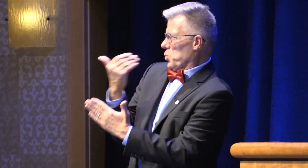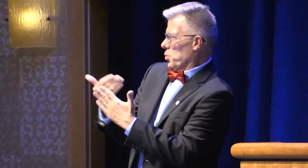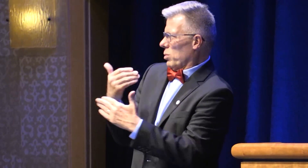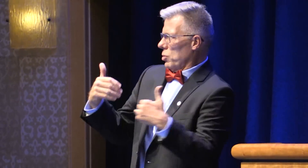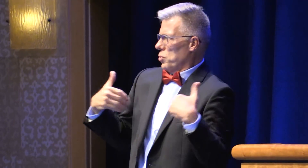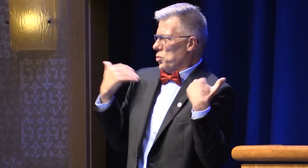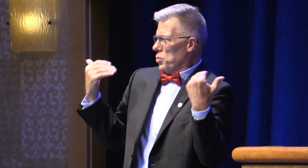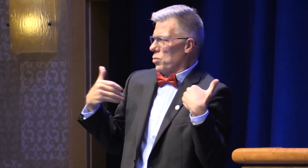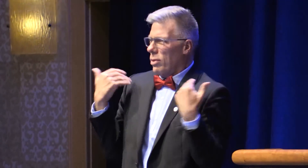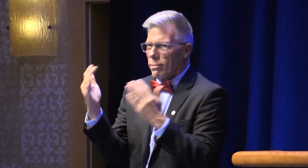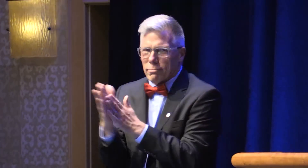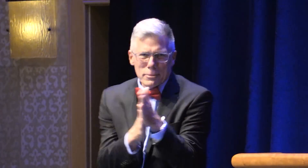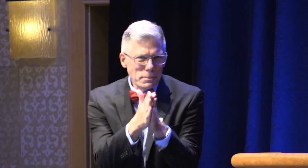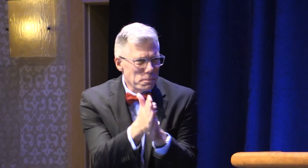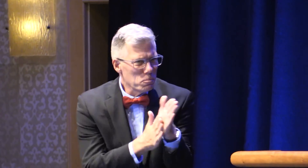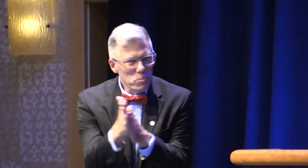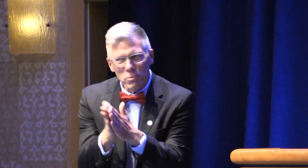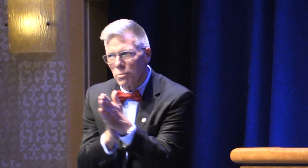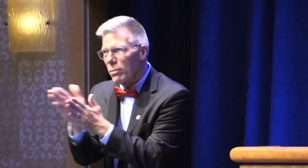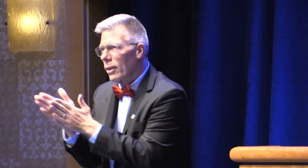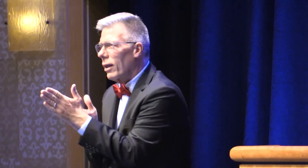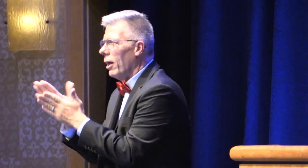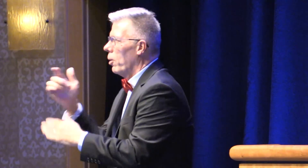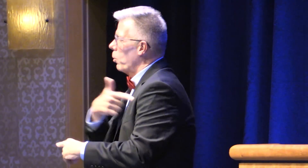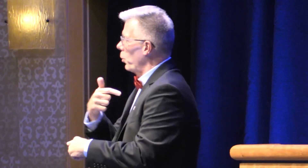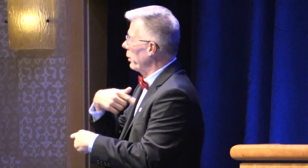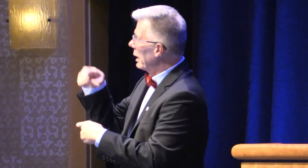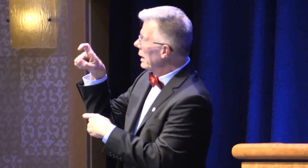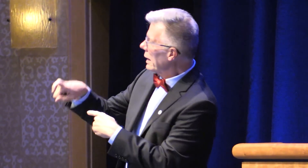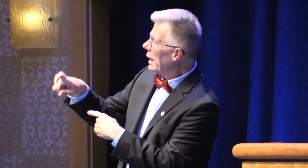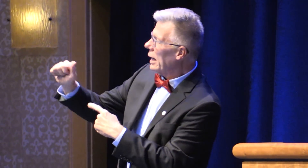I'd like to talk about a new youth initiative.